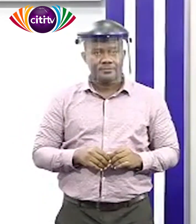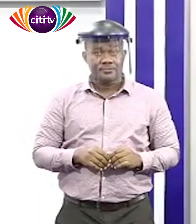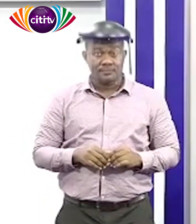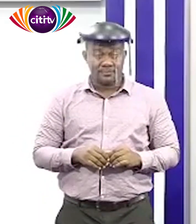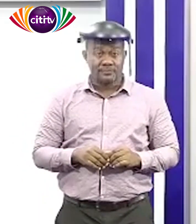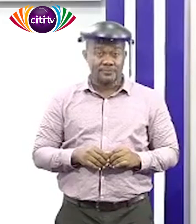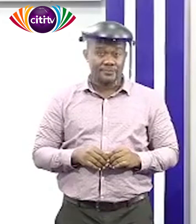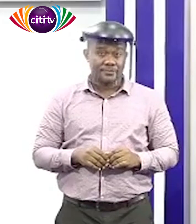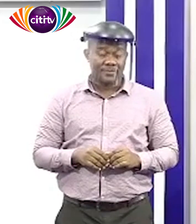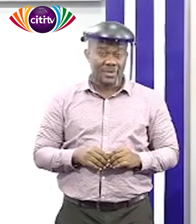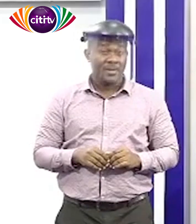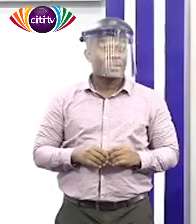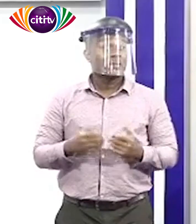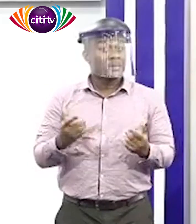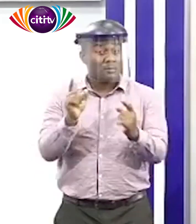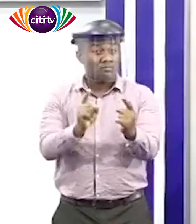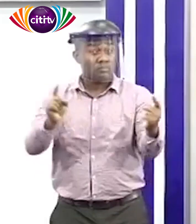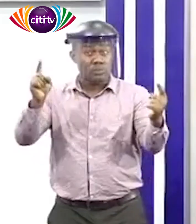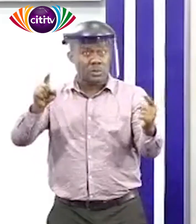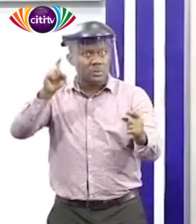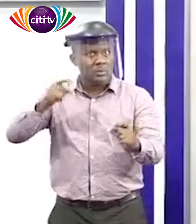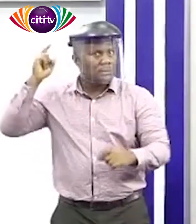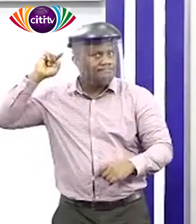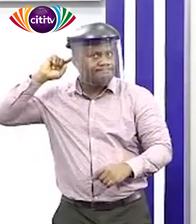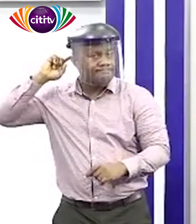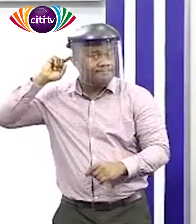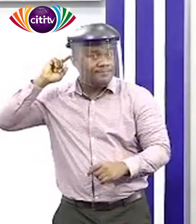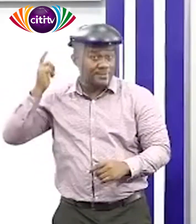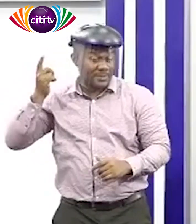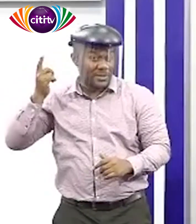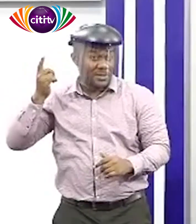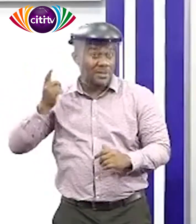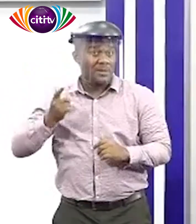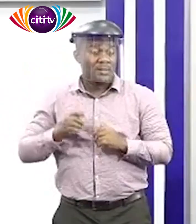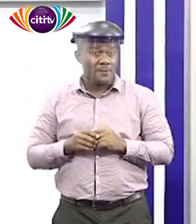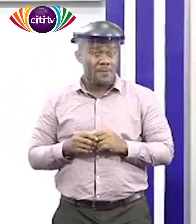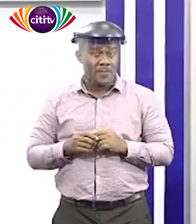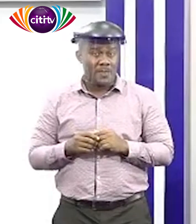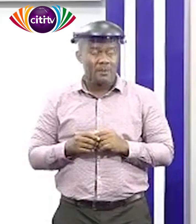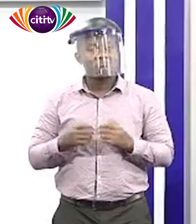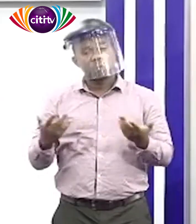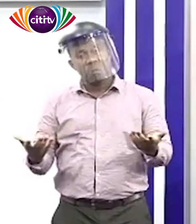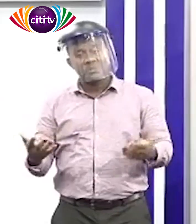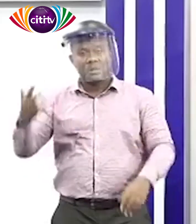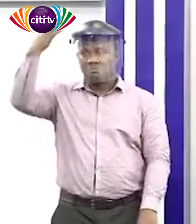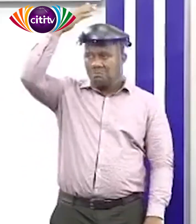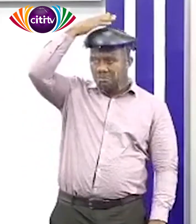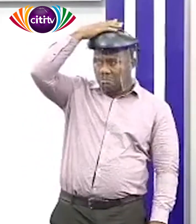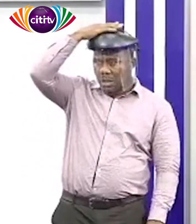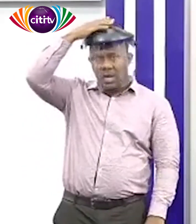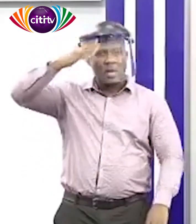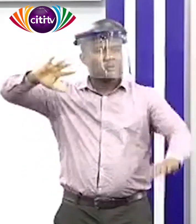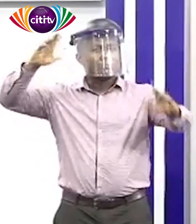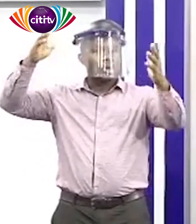In observance of social distancing protocols, laying on of hands should not be